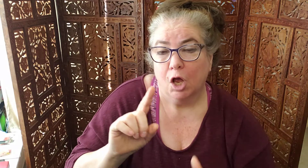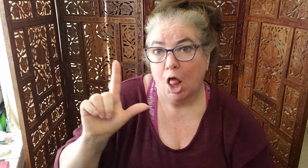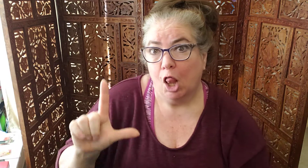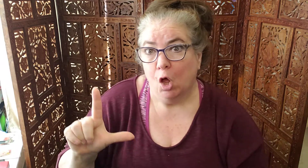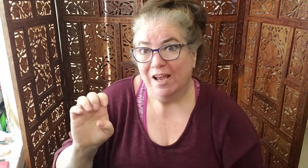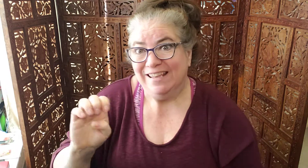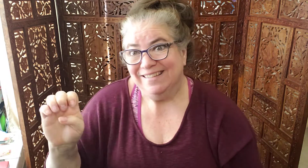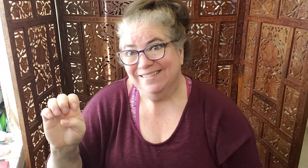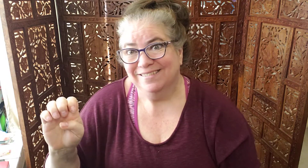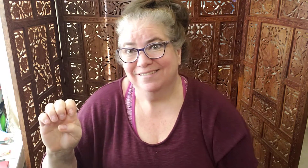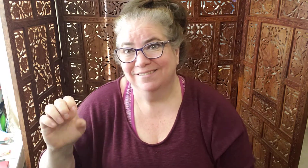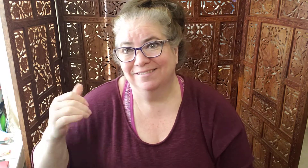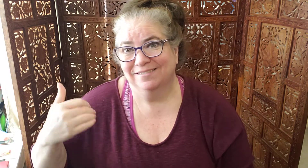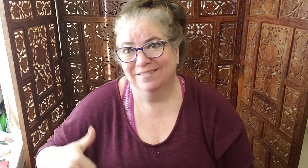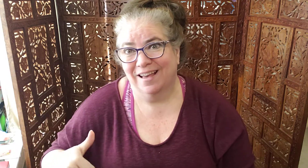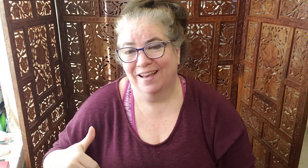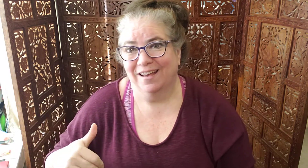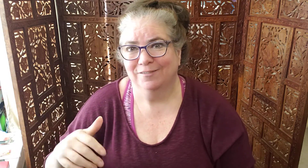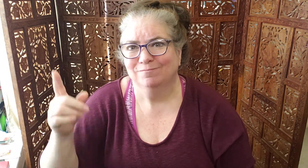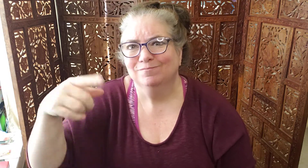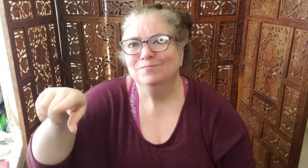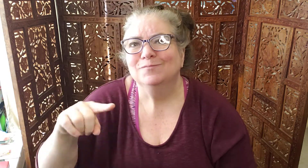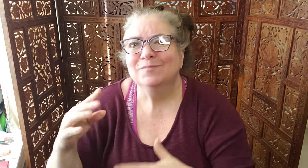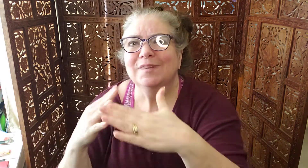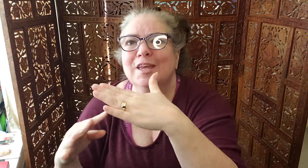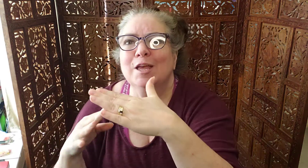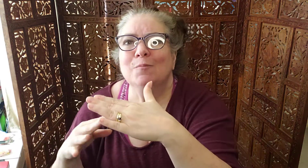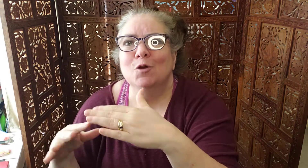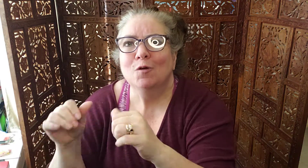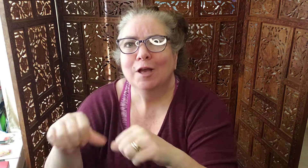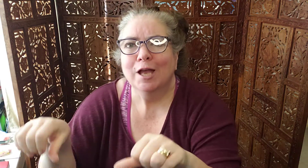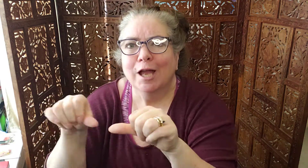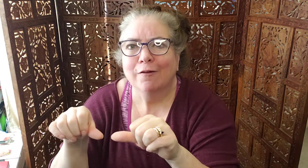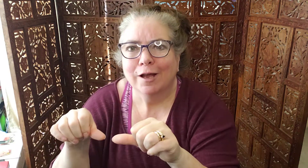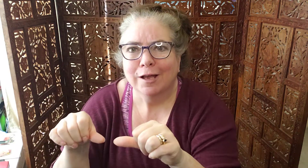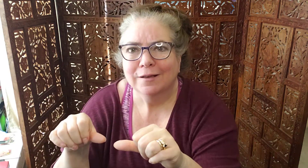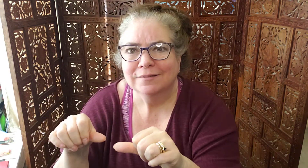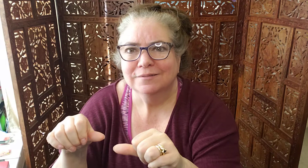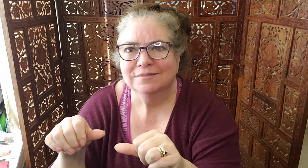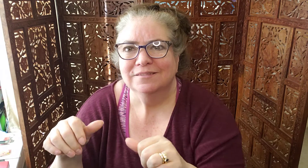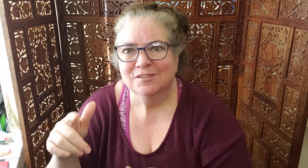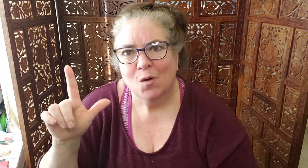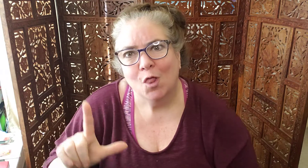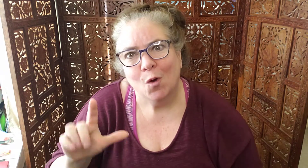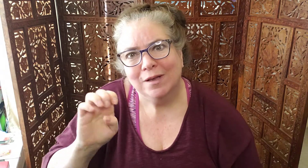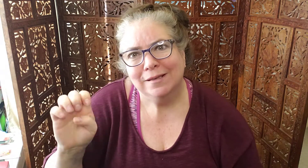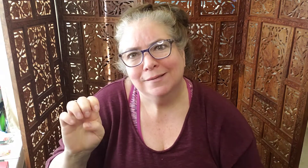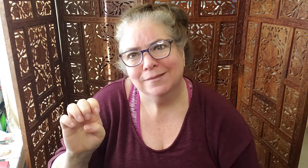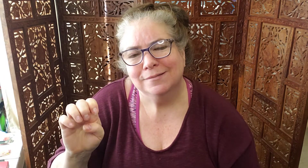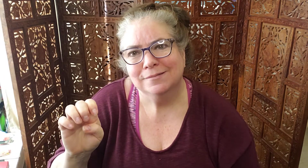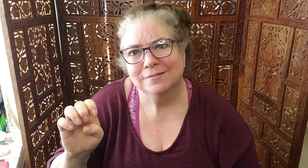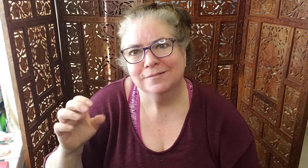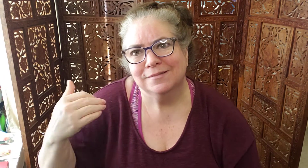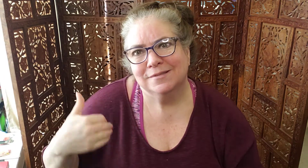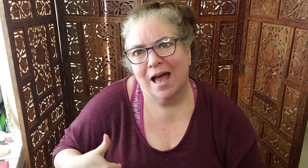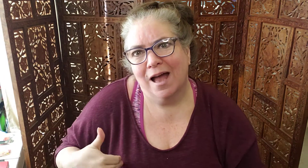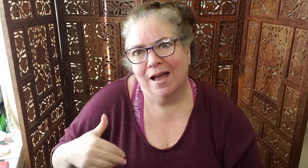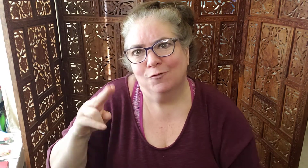routines amused the hard-working immigrants on that Lower East Side. The audiences